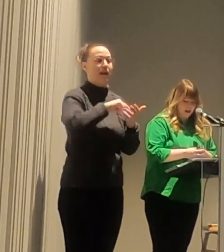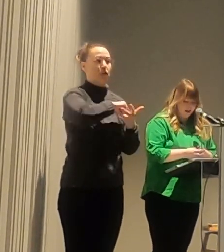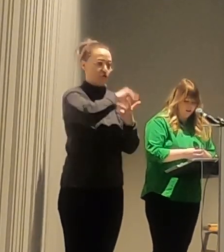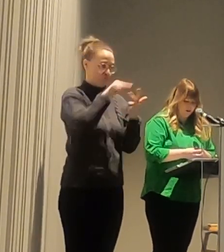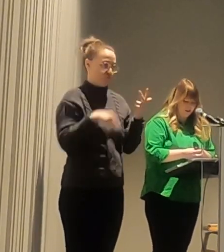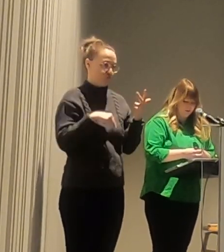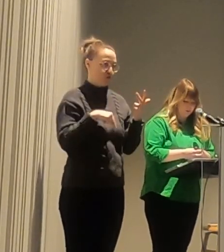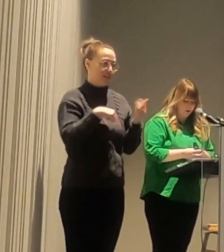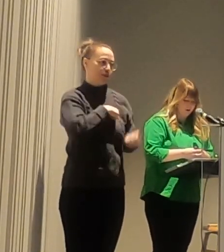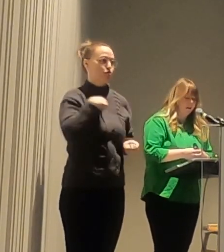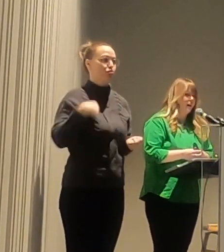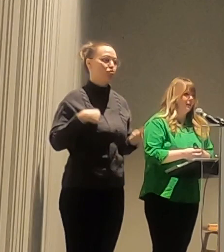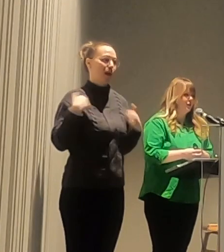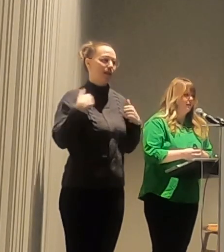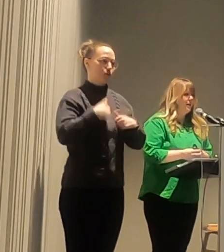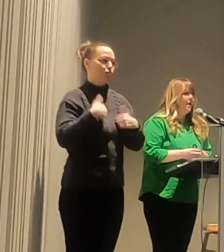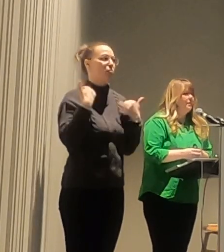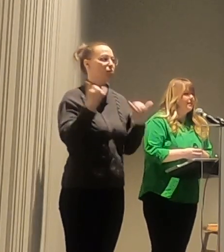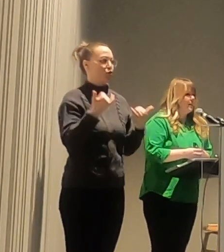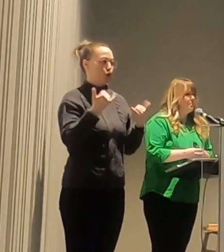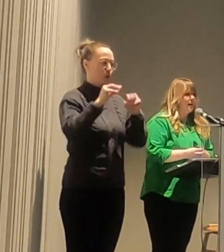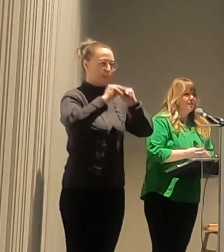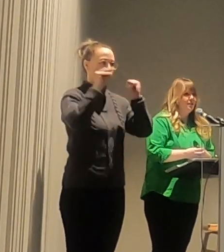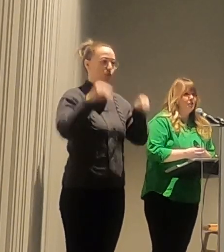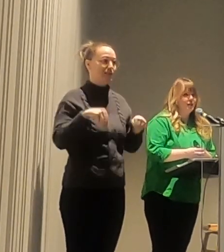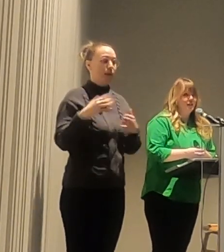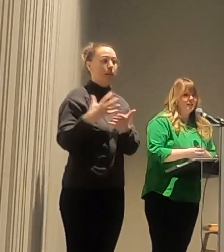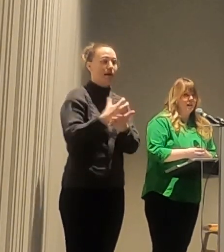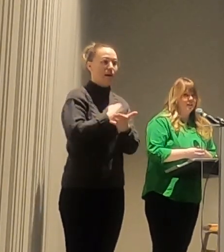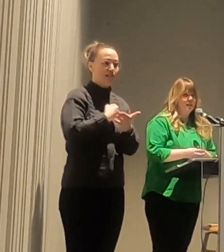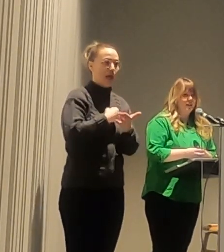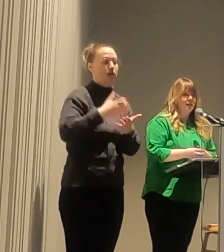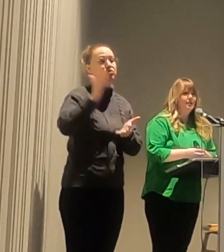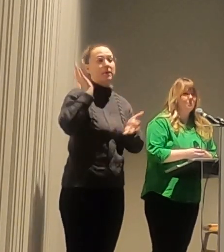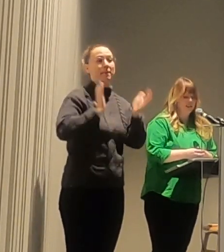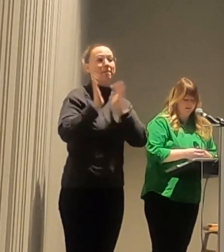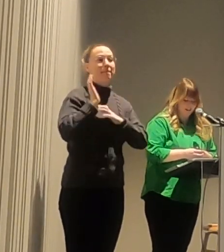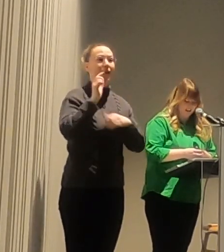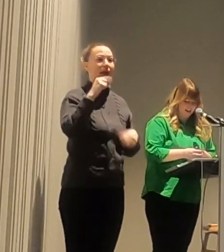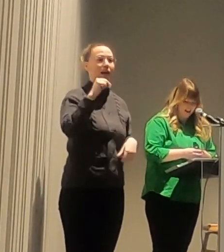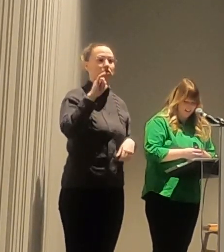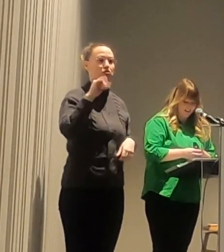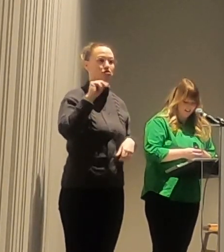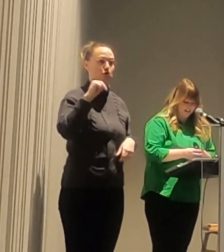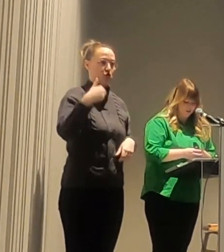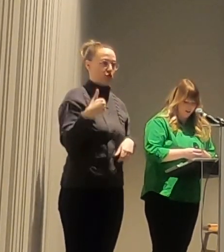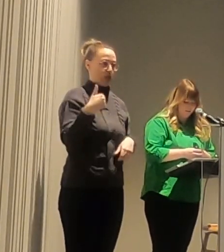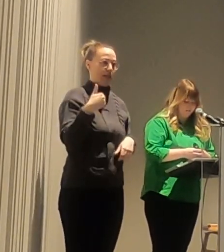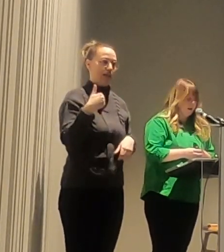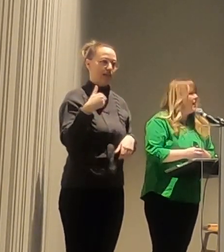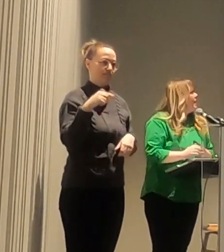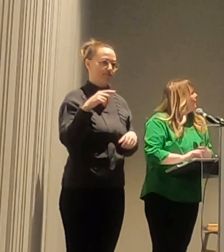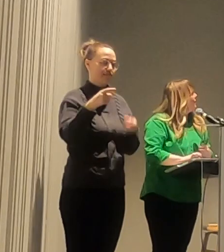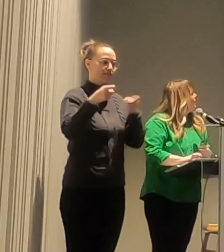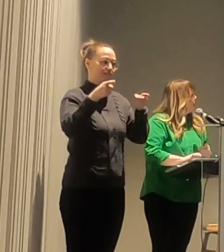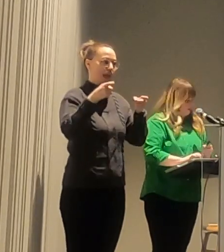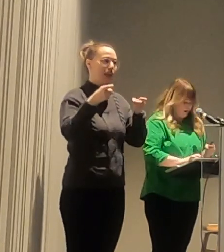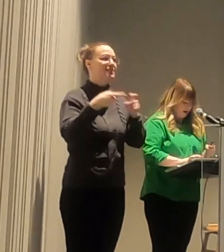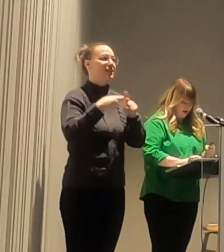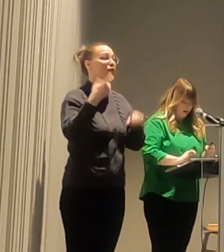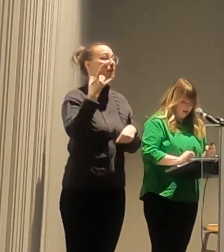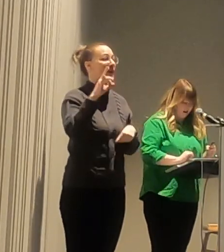robes in the museum's permanent collection that date back to the Qing Dynasty, specifically the 18th century.